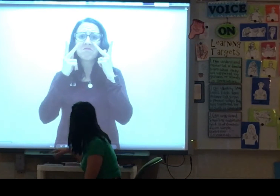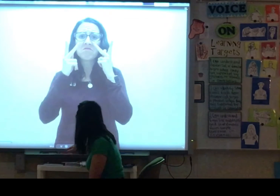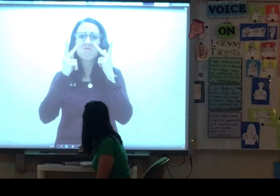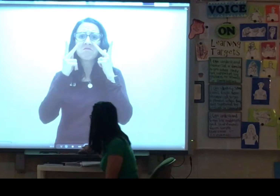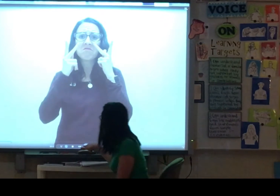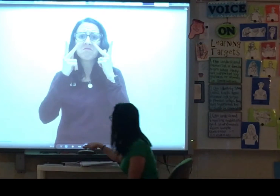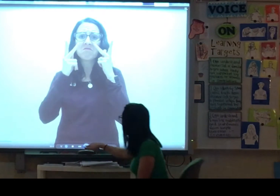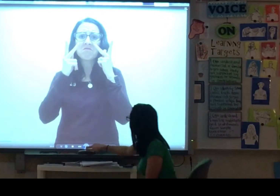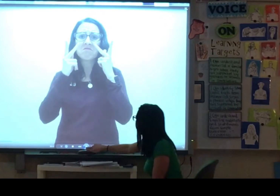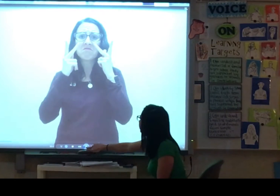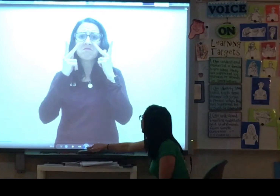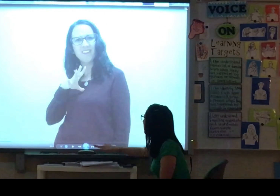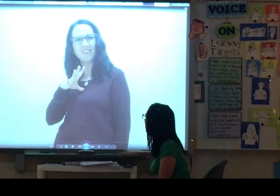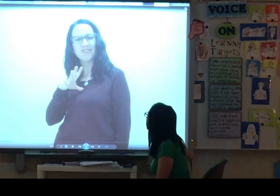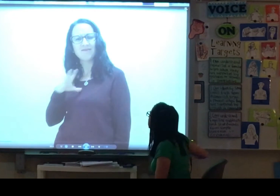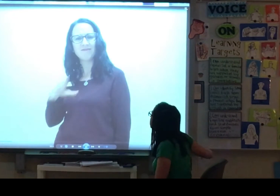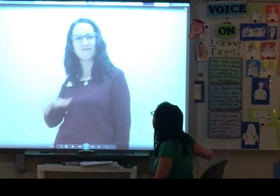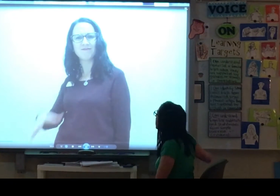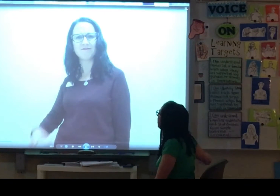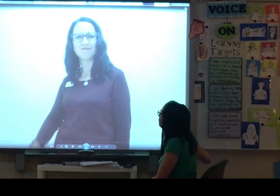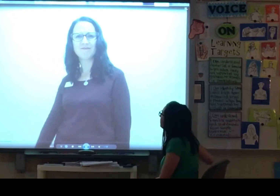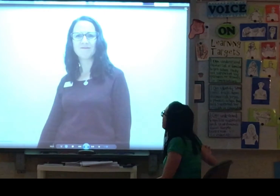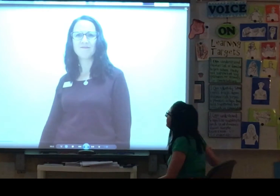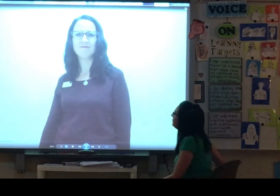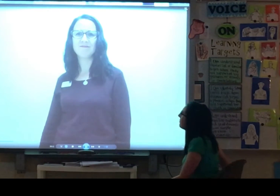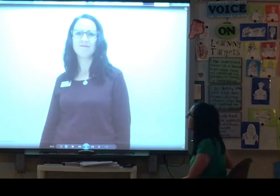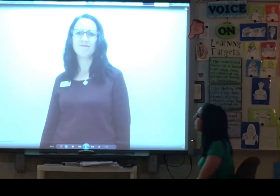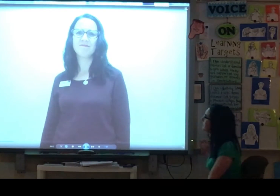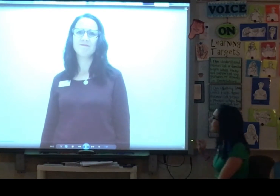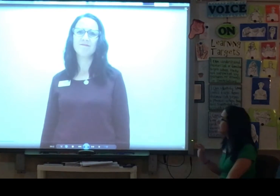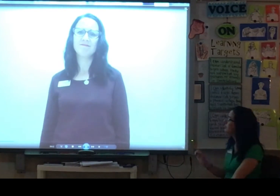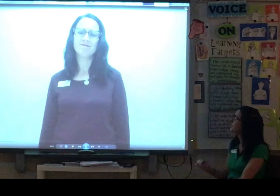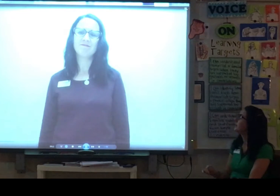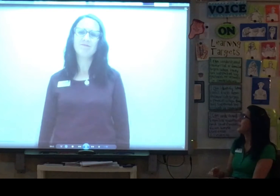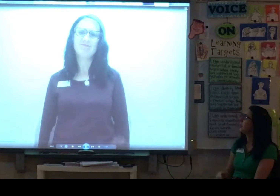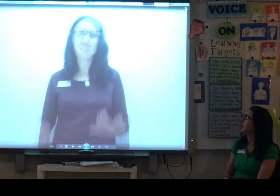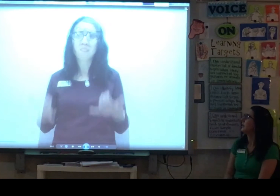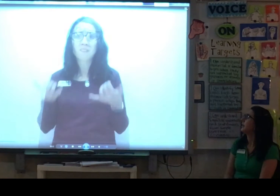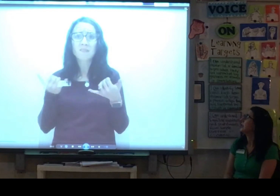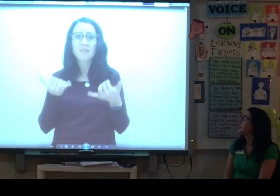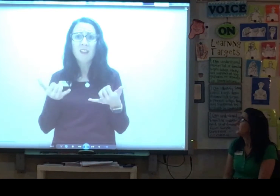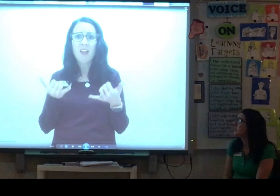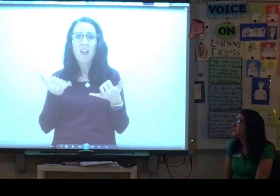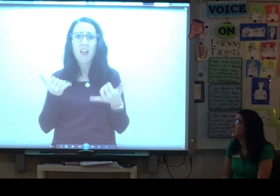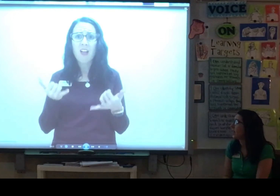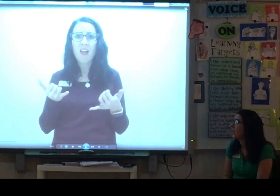Okay, here we go, ready? Let's see.